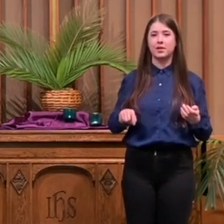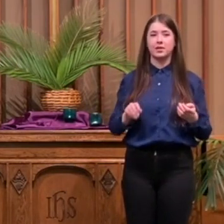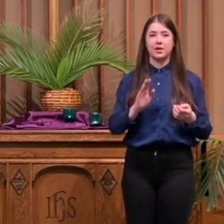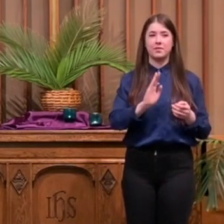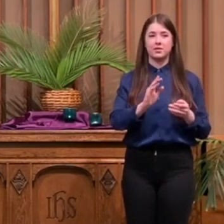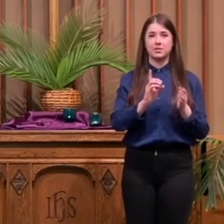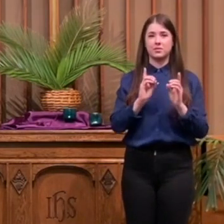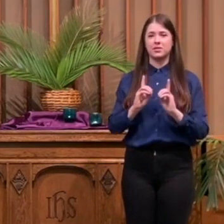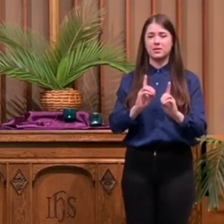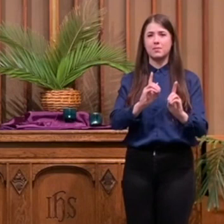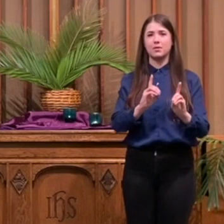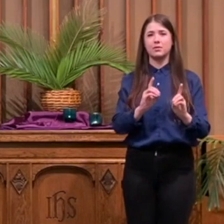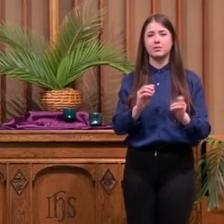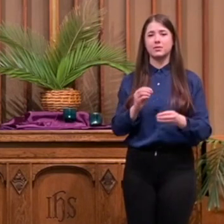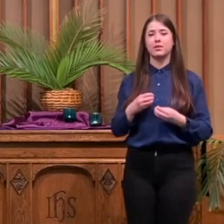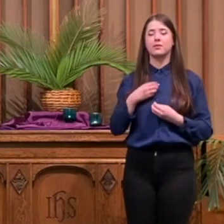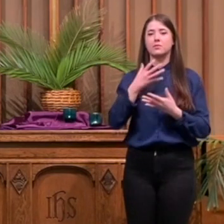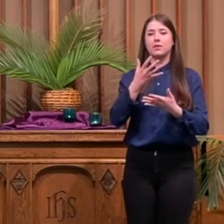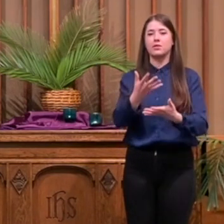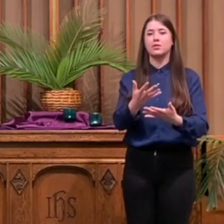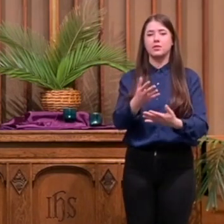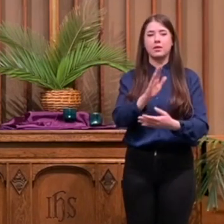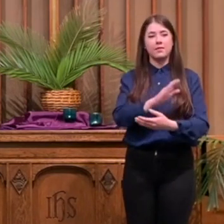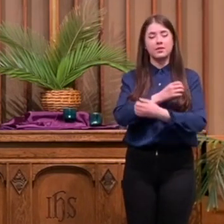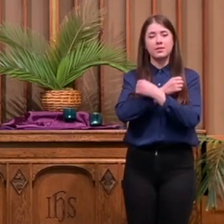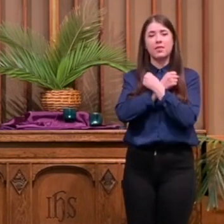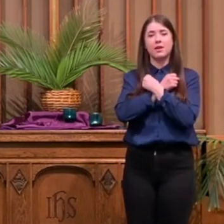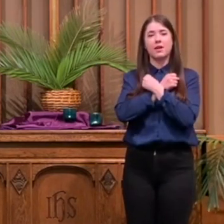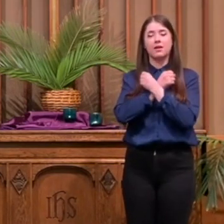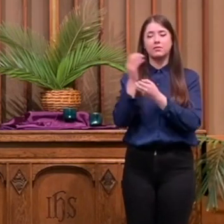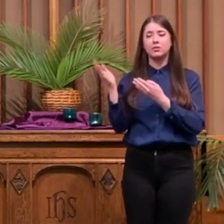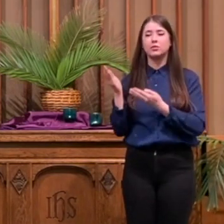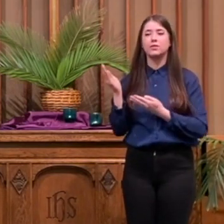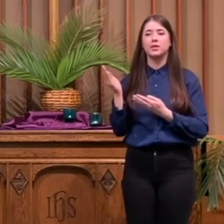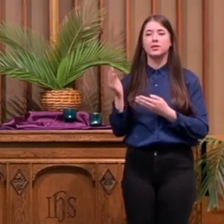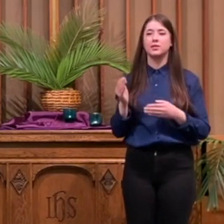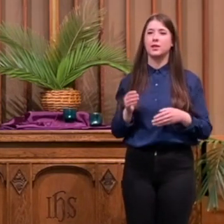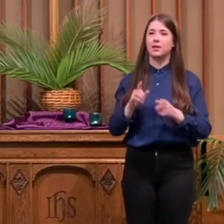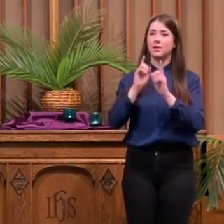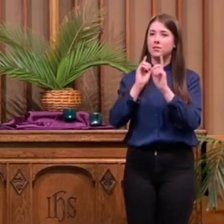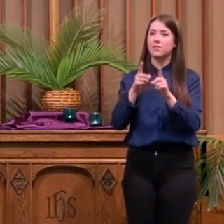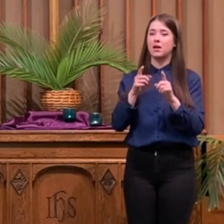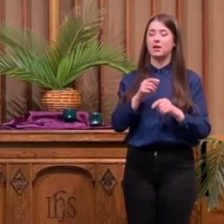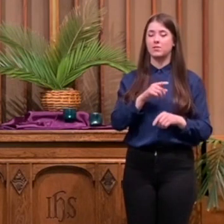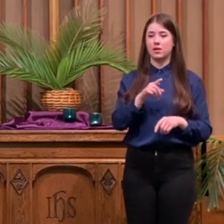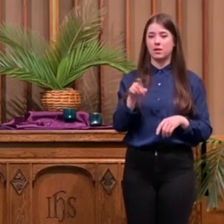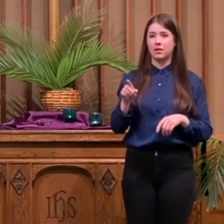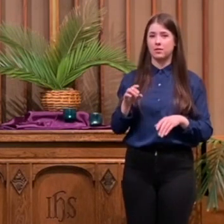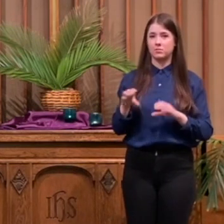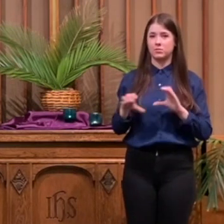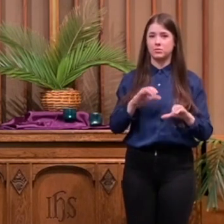of love and service, followed by a command for them to do the same.